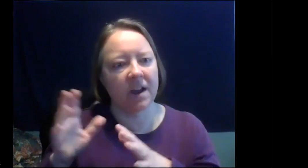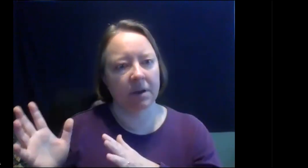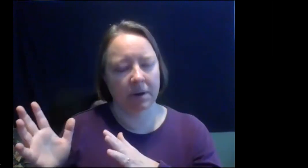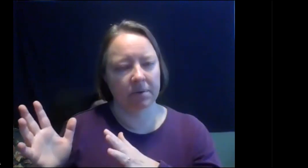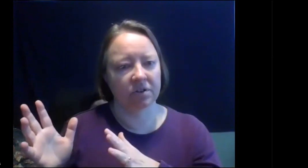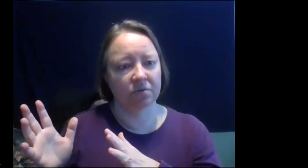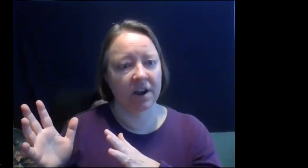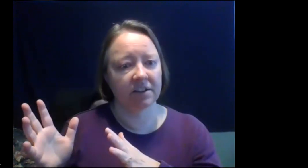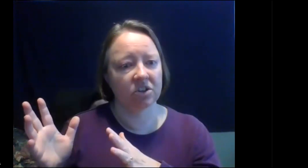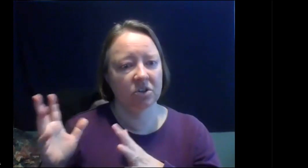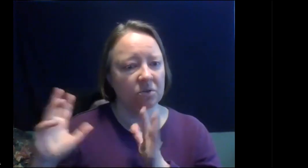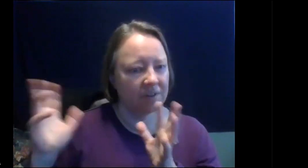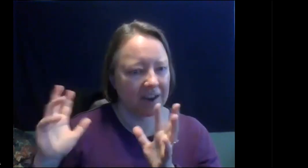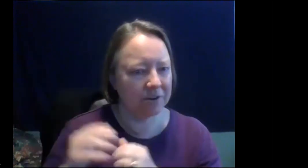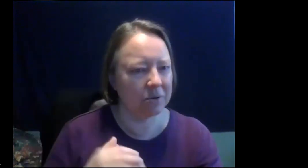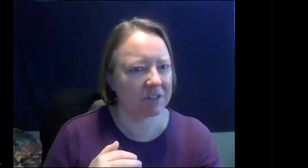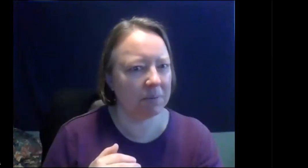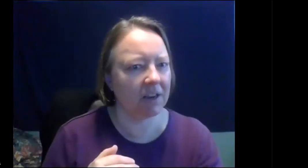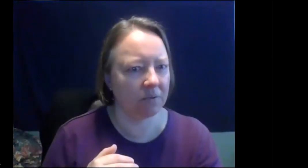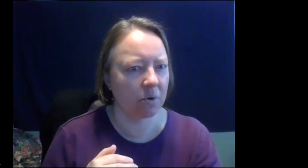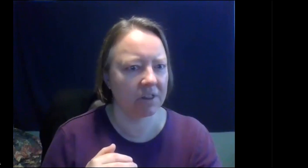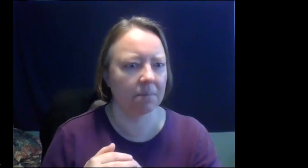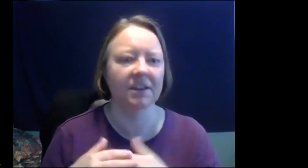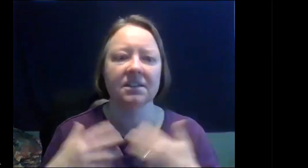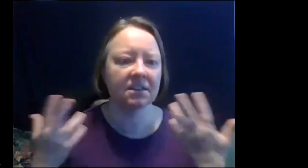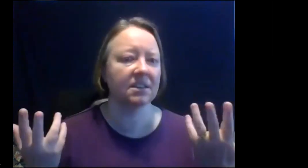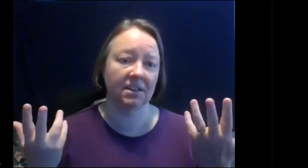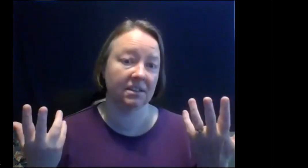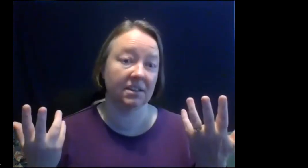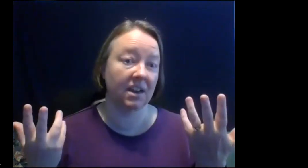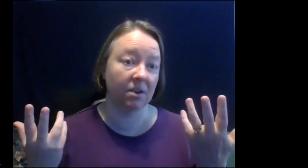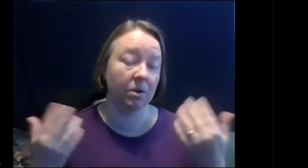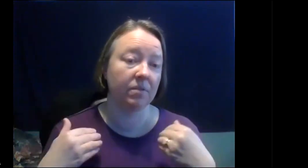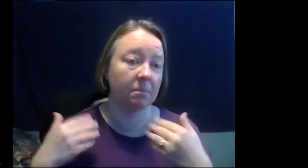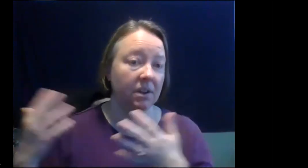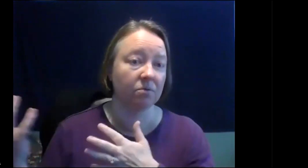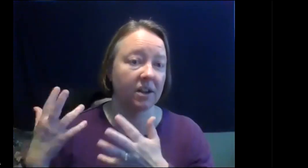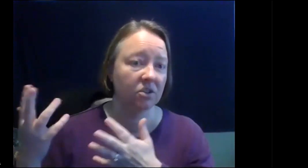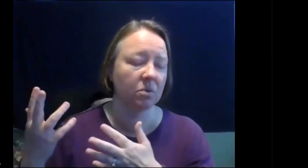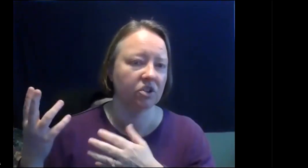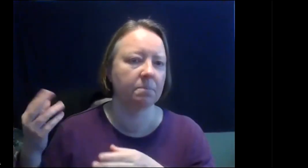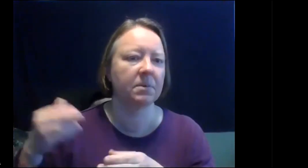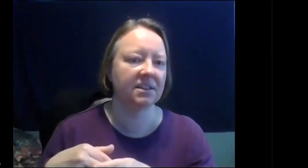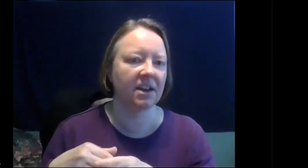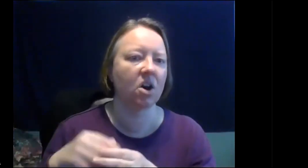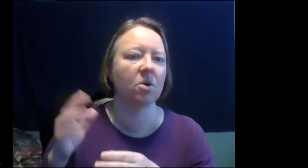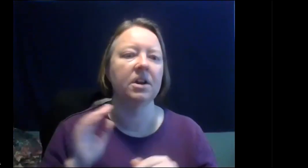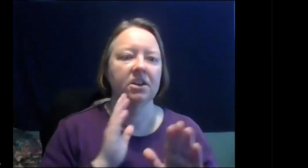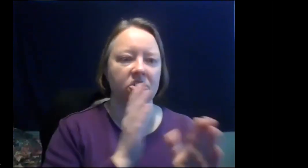family members and friends to kind of do the speaking for them. I still see this today, where family and friends will jump in and say, "Oh,